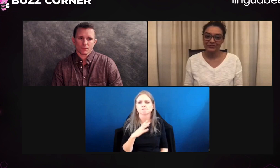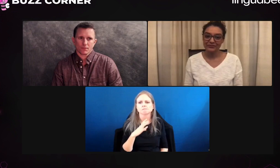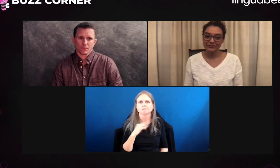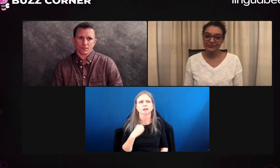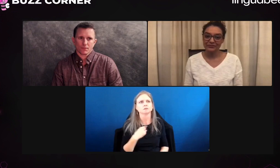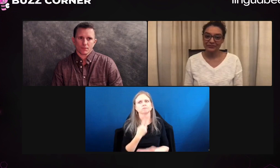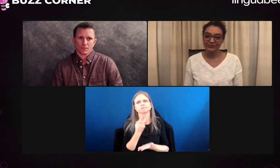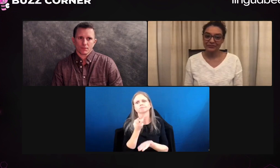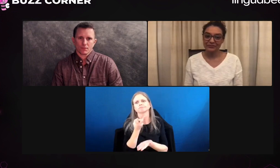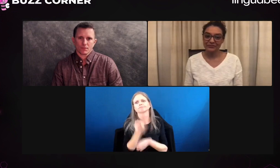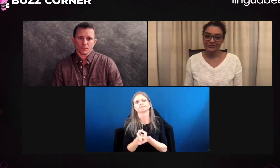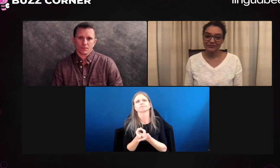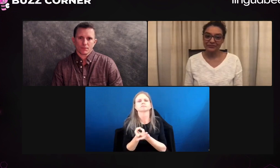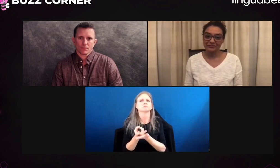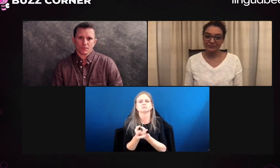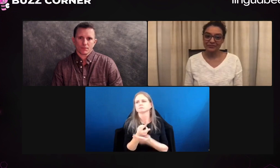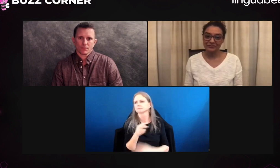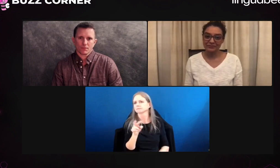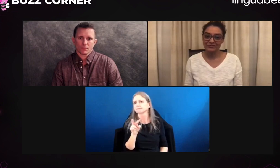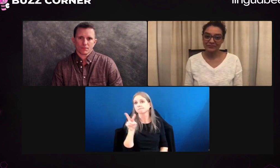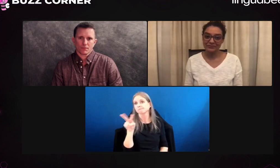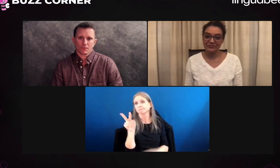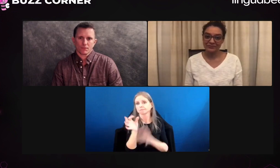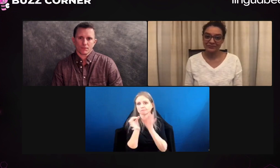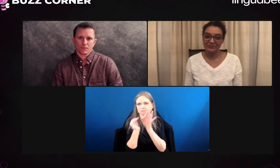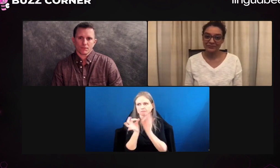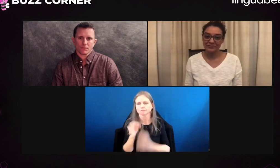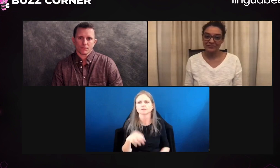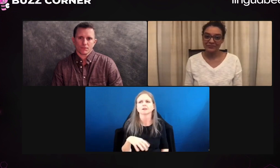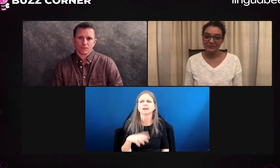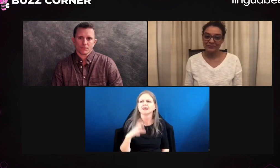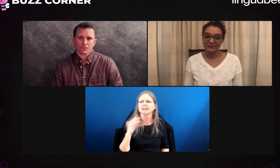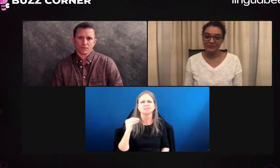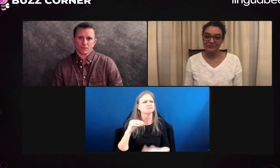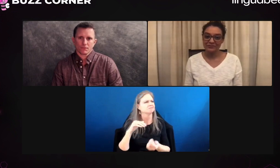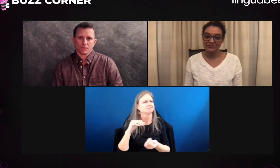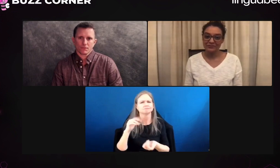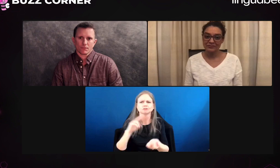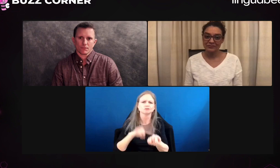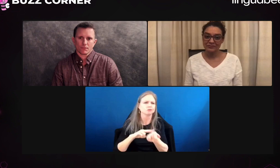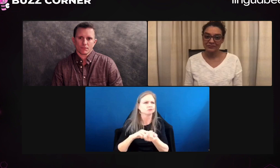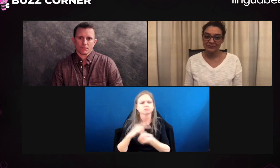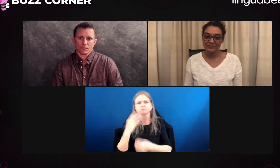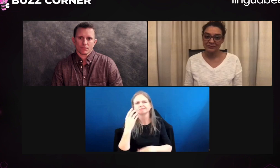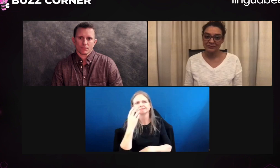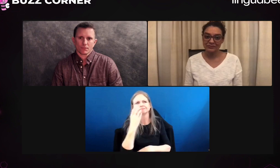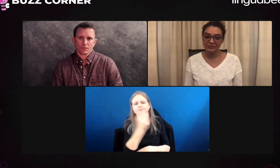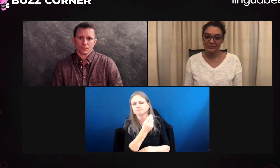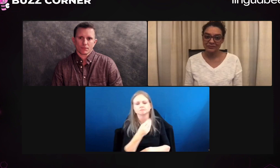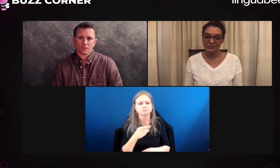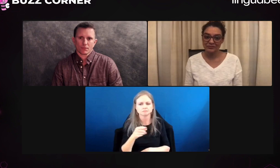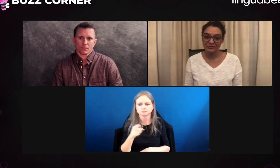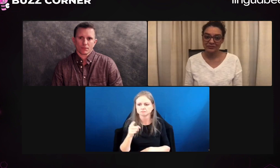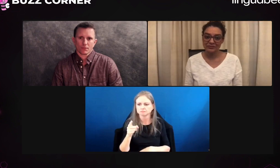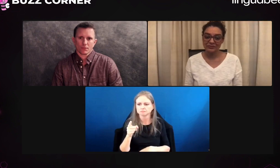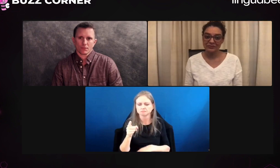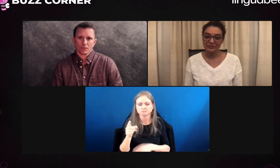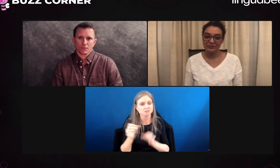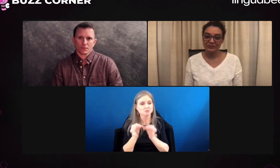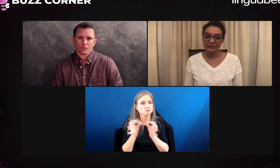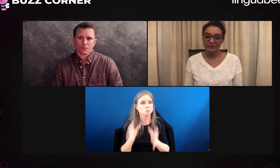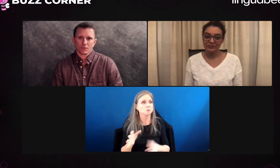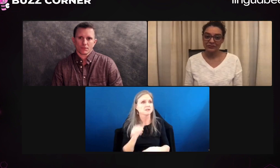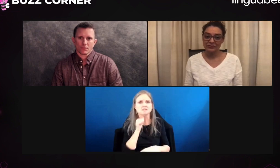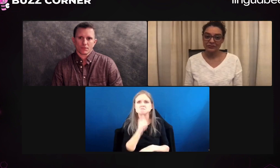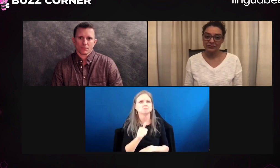did get put under, and they did that check. And while I was laying down, I saw the interpreter. I think the nurse